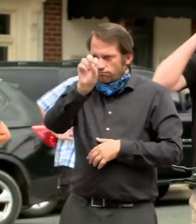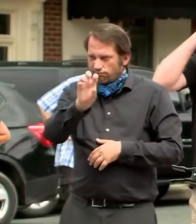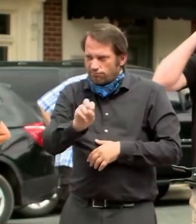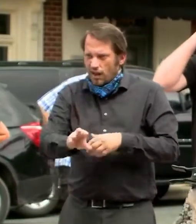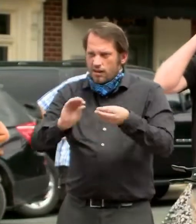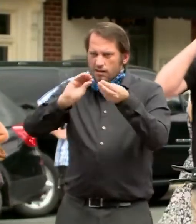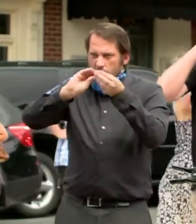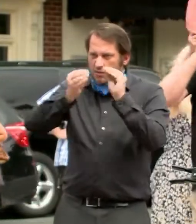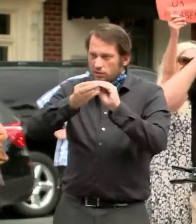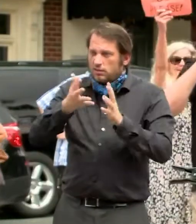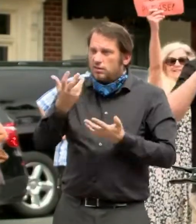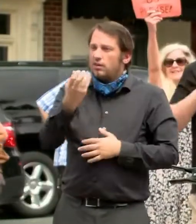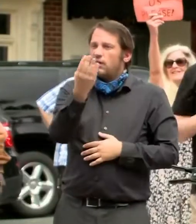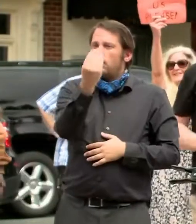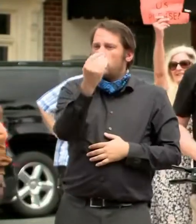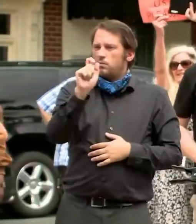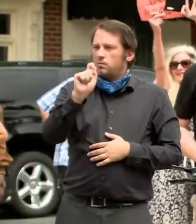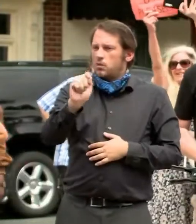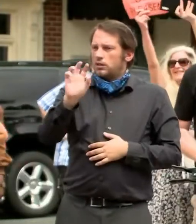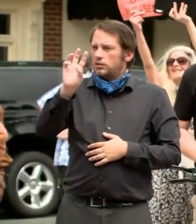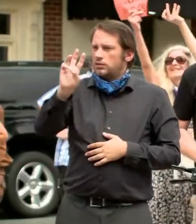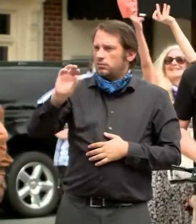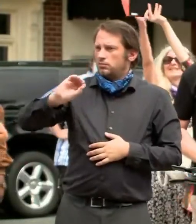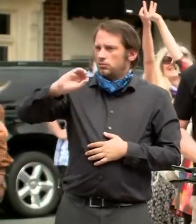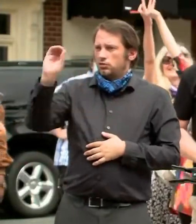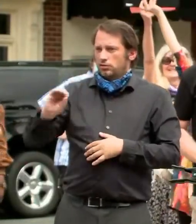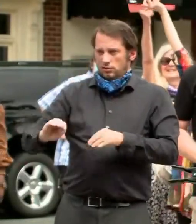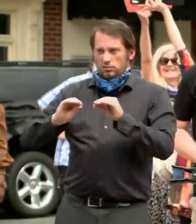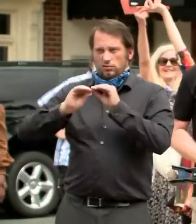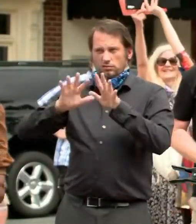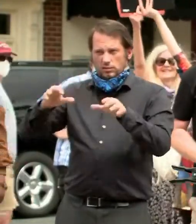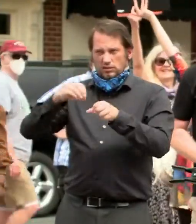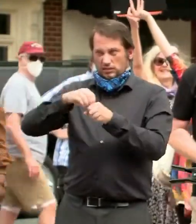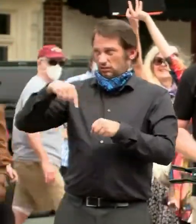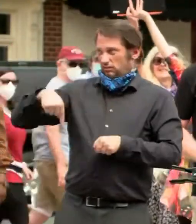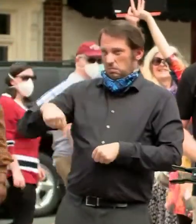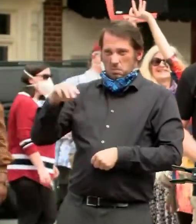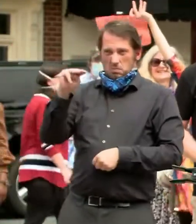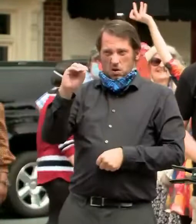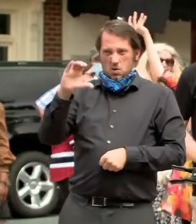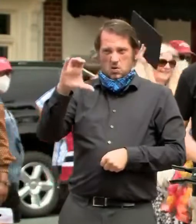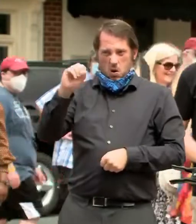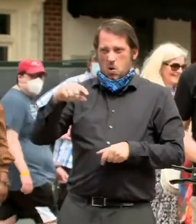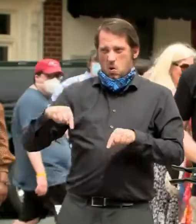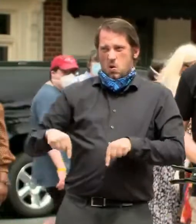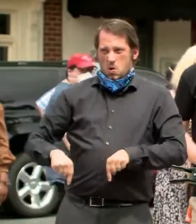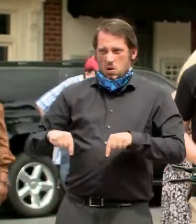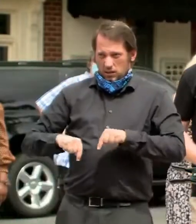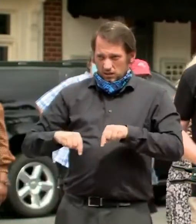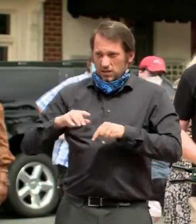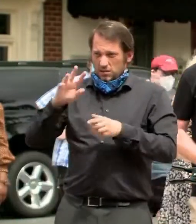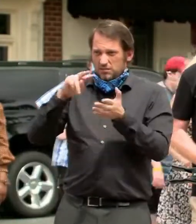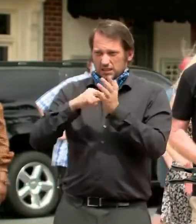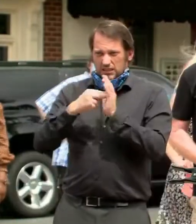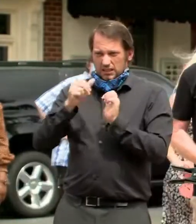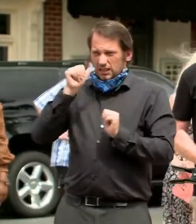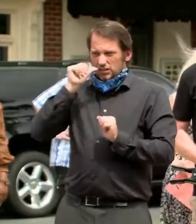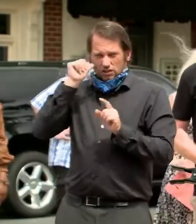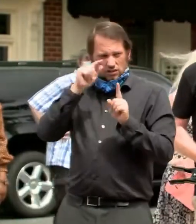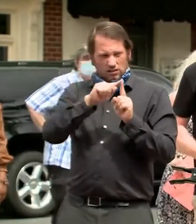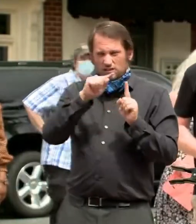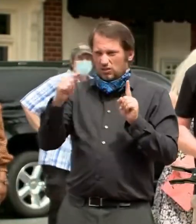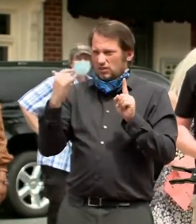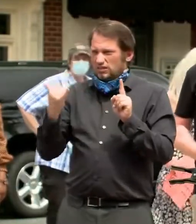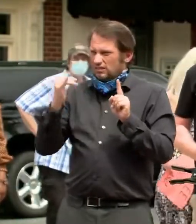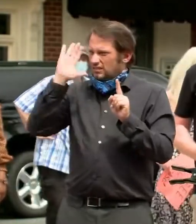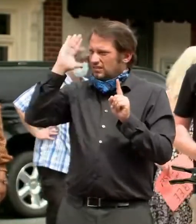14.6% infection rate in this county. So what changed between yesterday and today? This seems like a dramatic